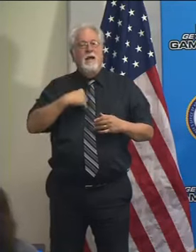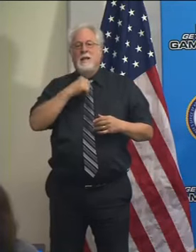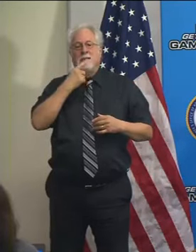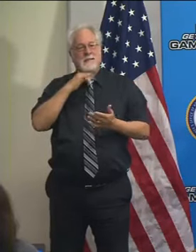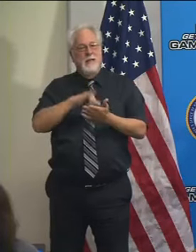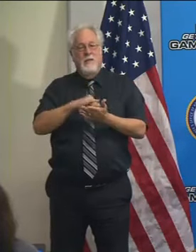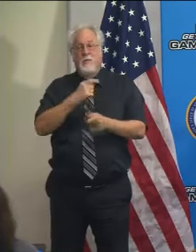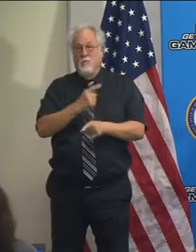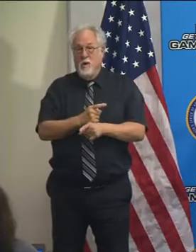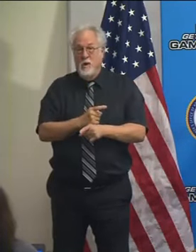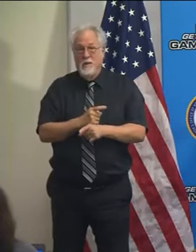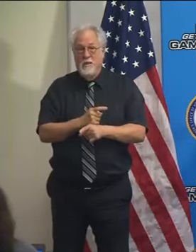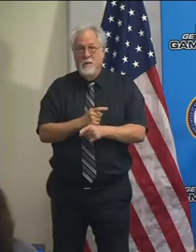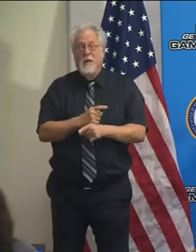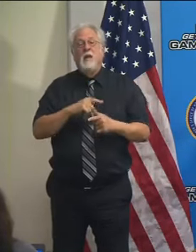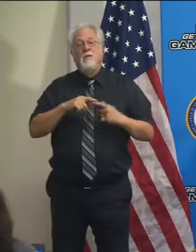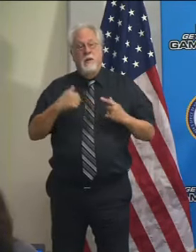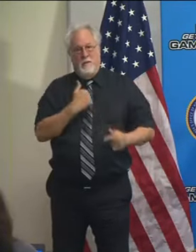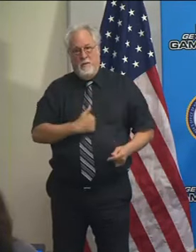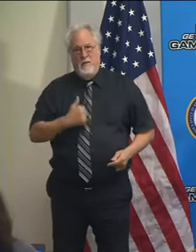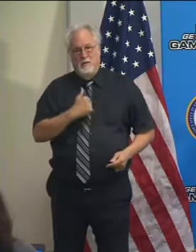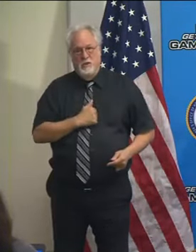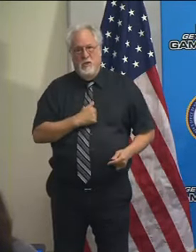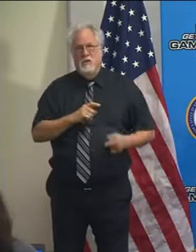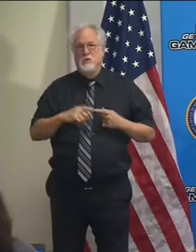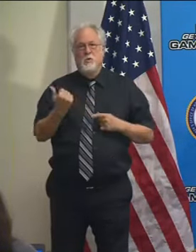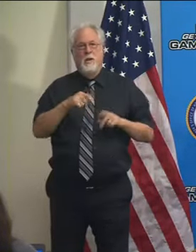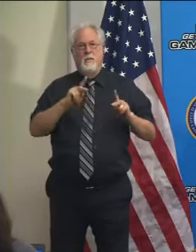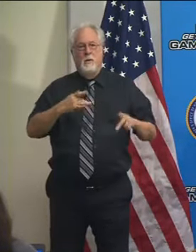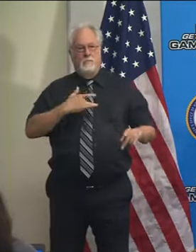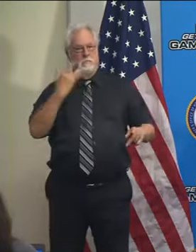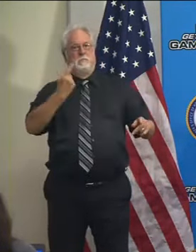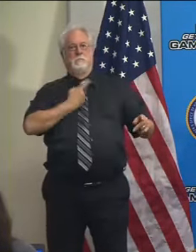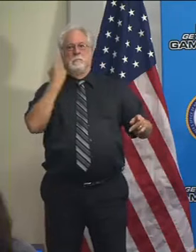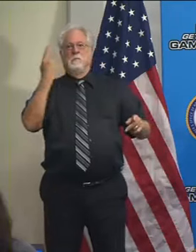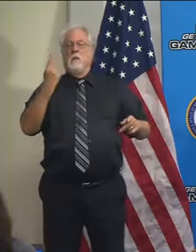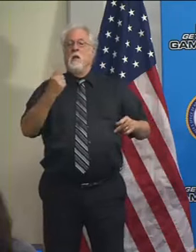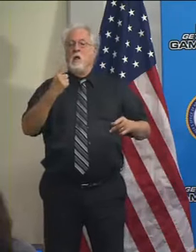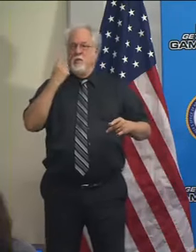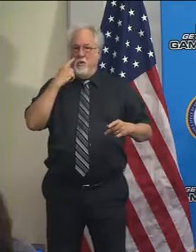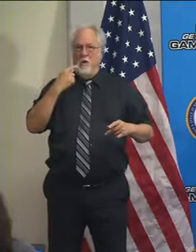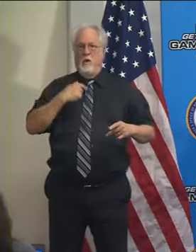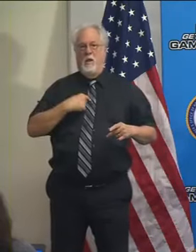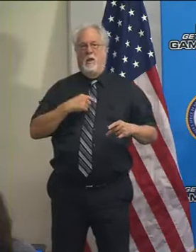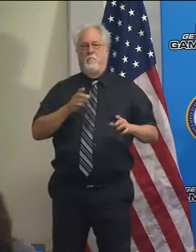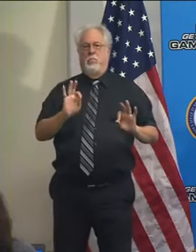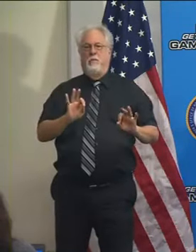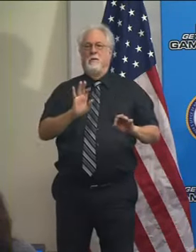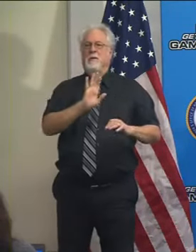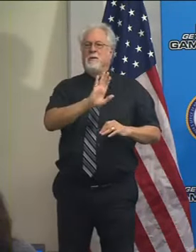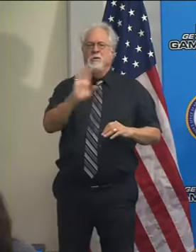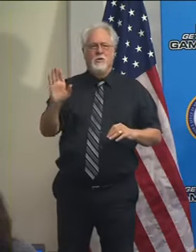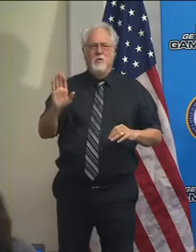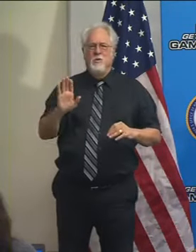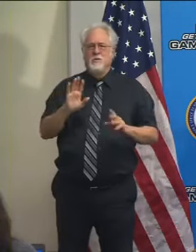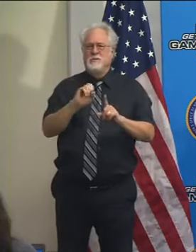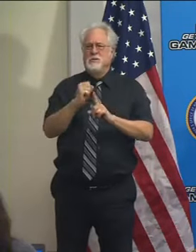articulate that appropriately, I apologize to anyone out there who thought that I was making light of the